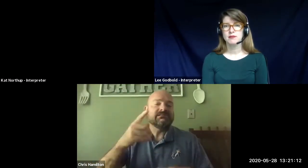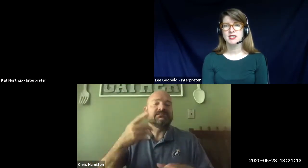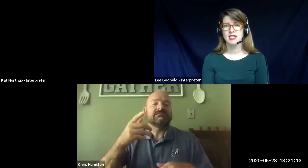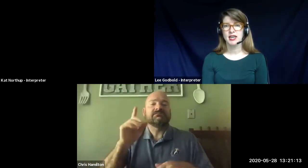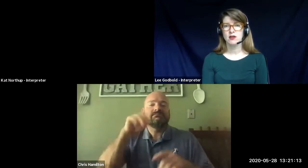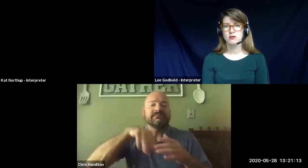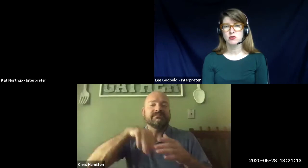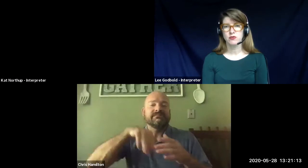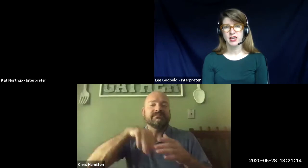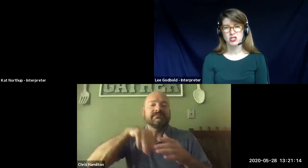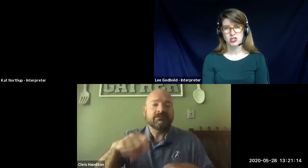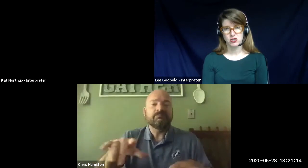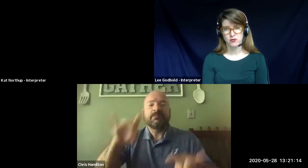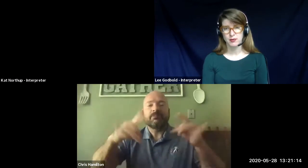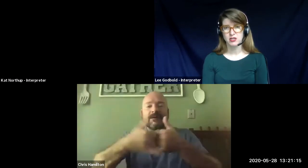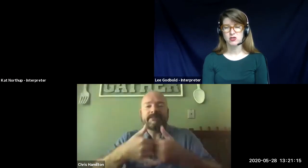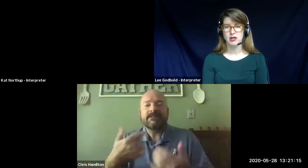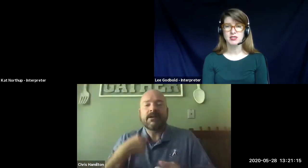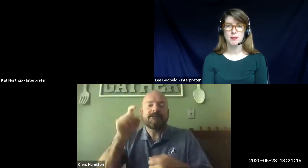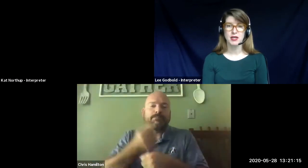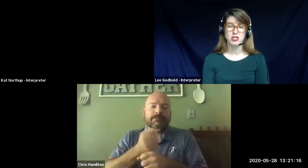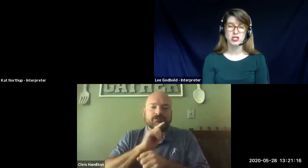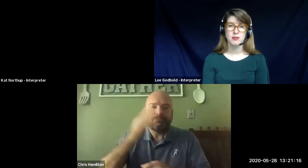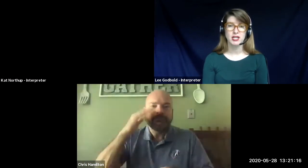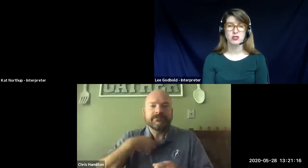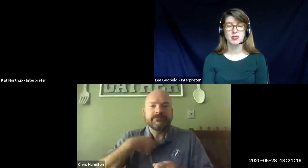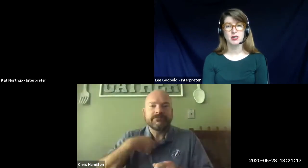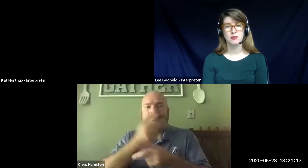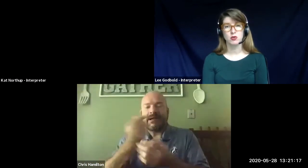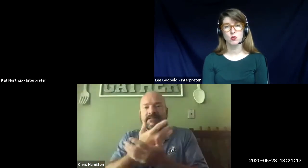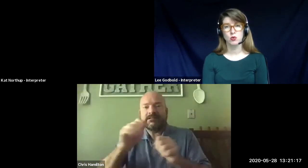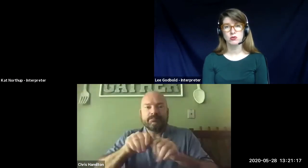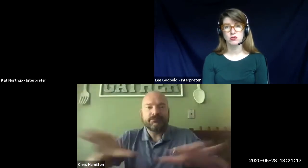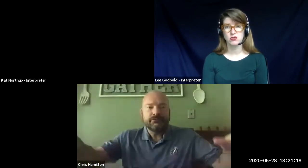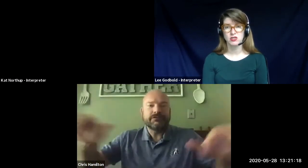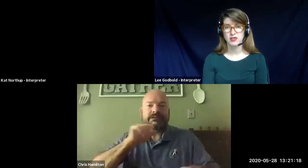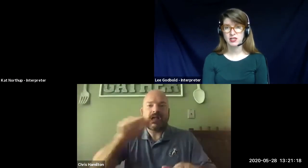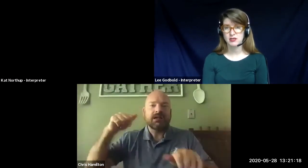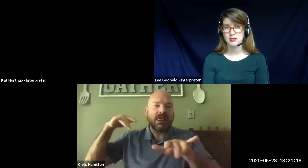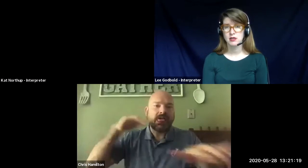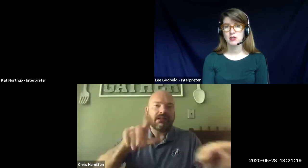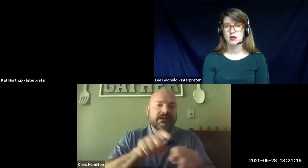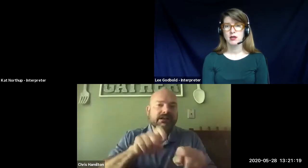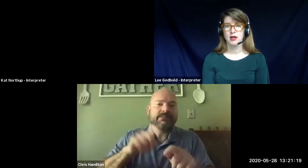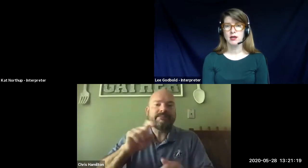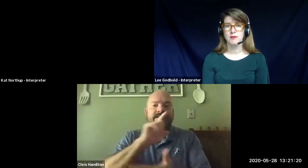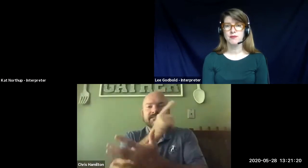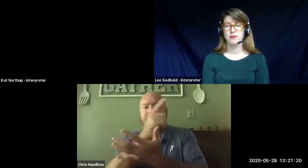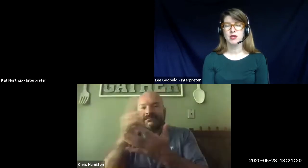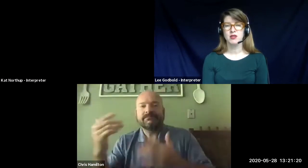sending out notification to families to come stop by the gym and actually pick up their awards and certificates. But then we'd